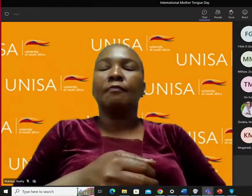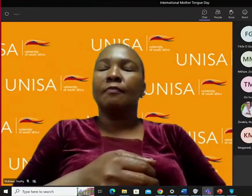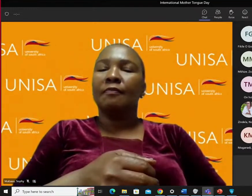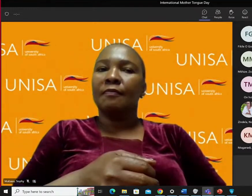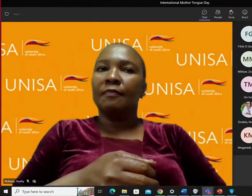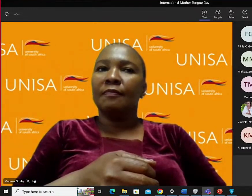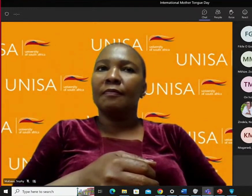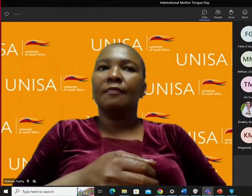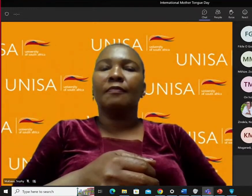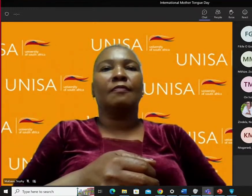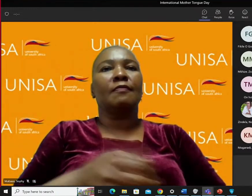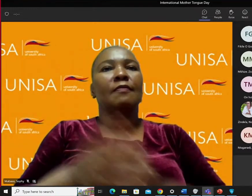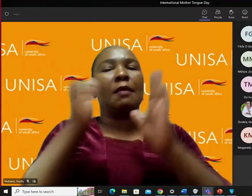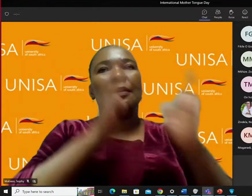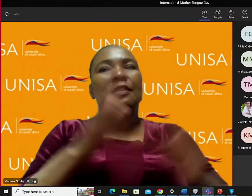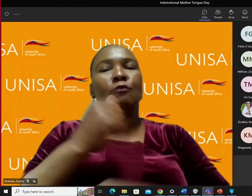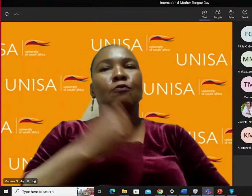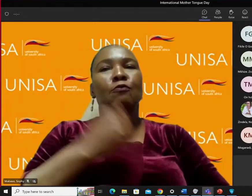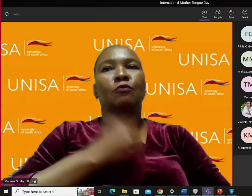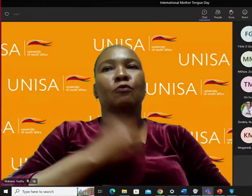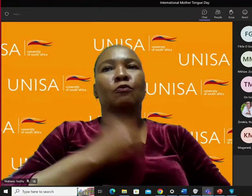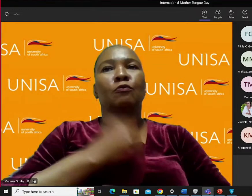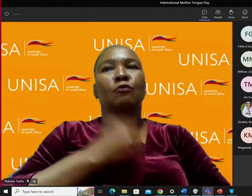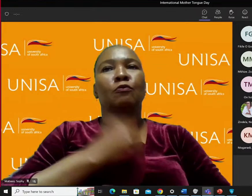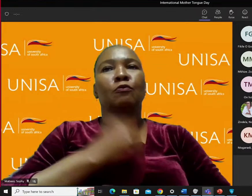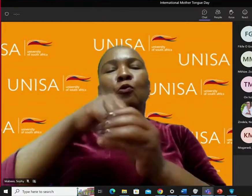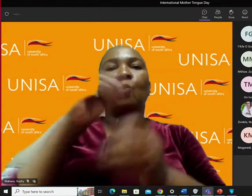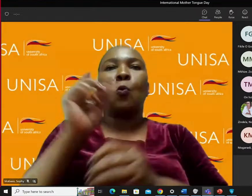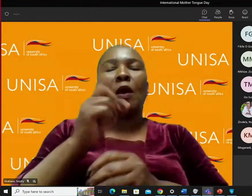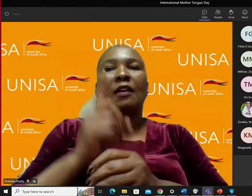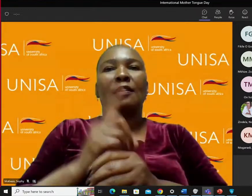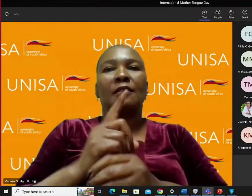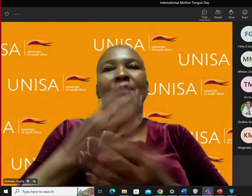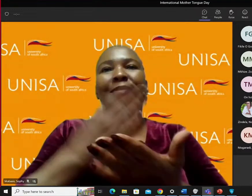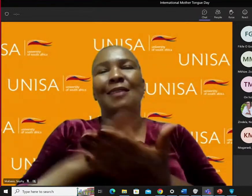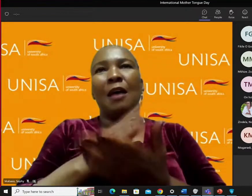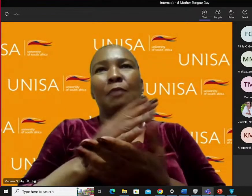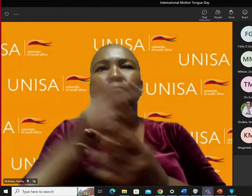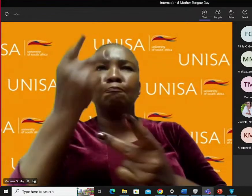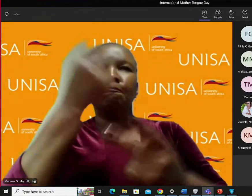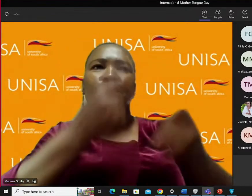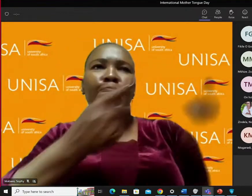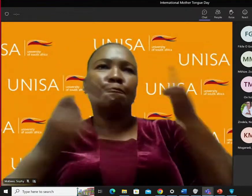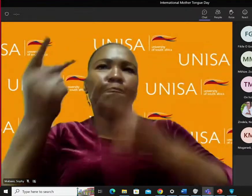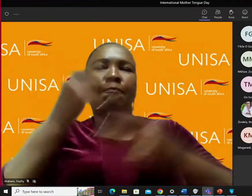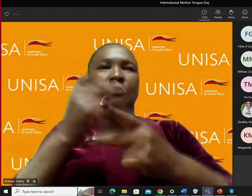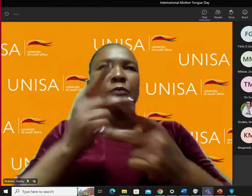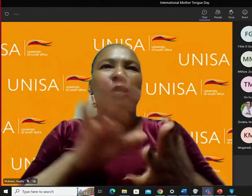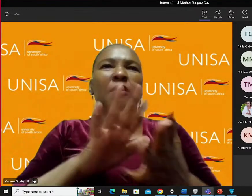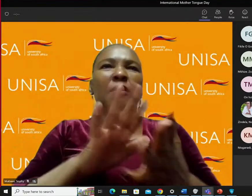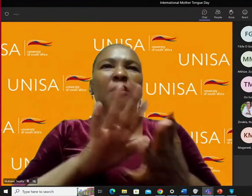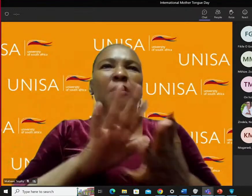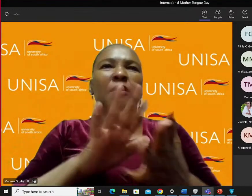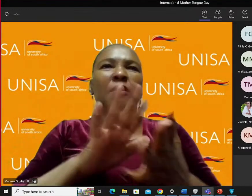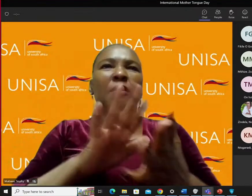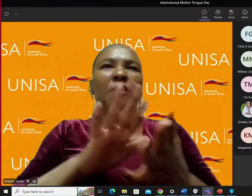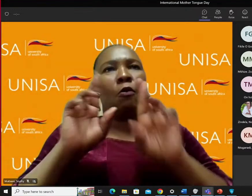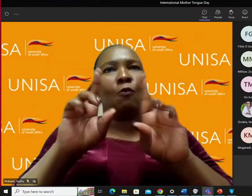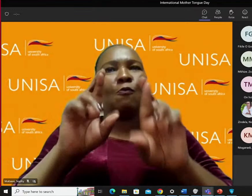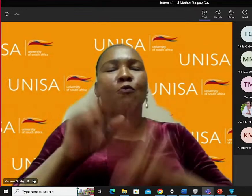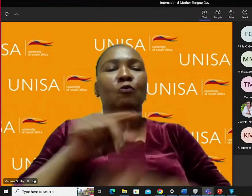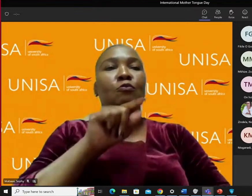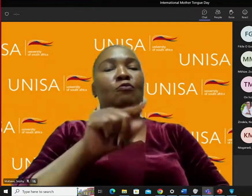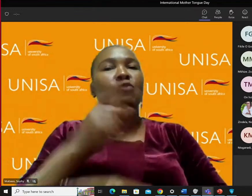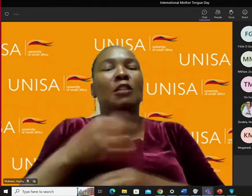My slides also include some graphic examples of all of this, so I hope that you